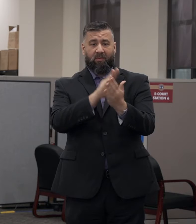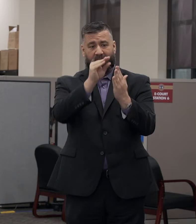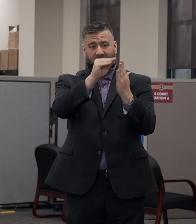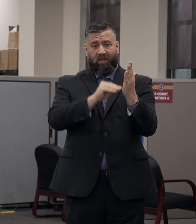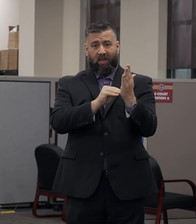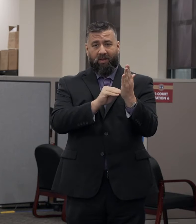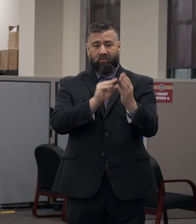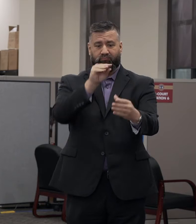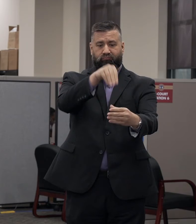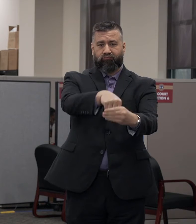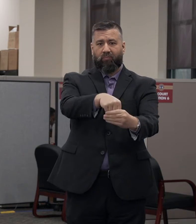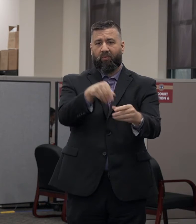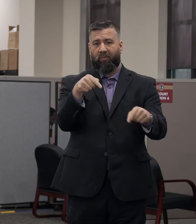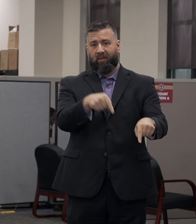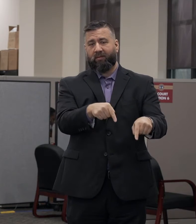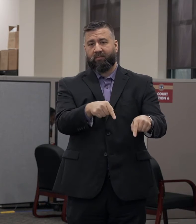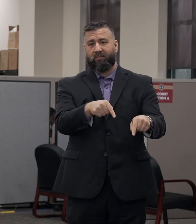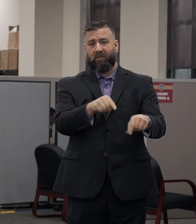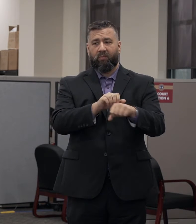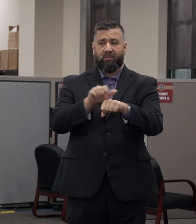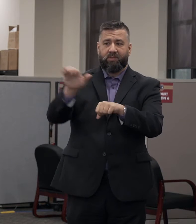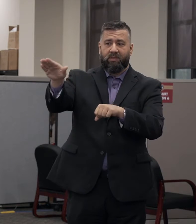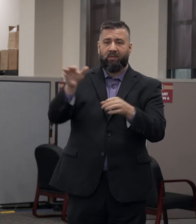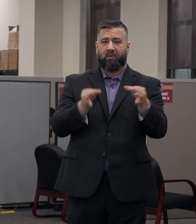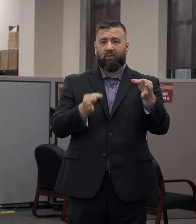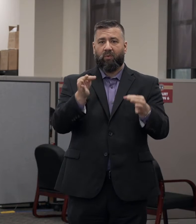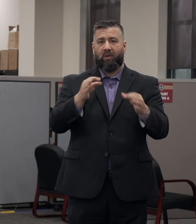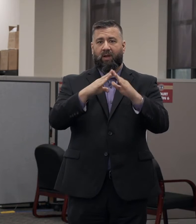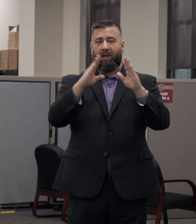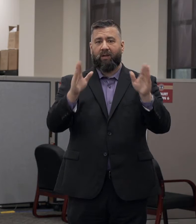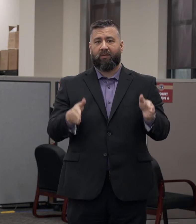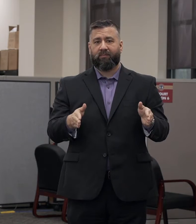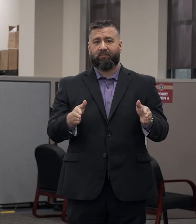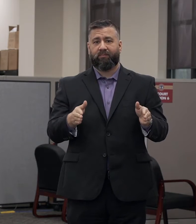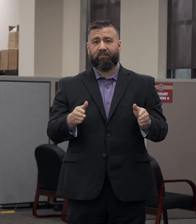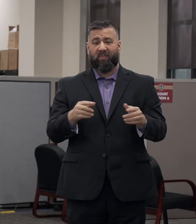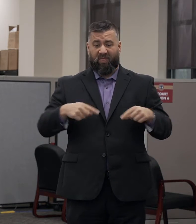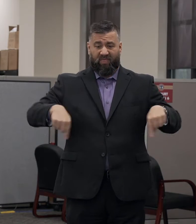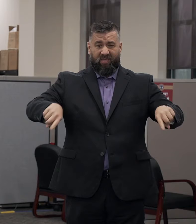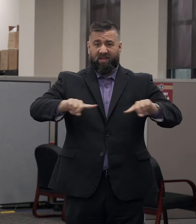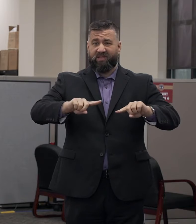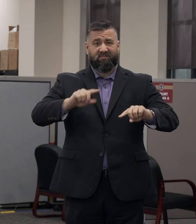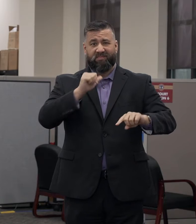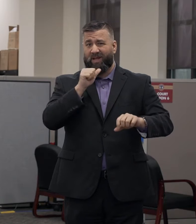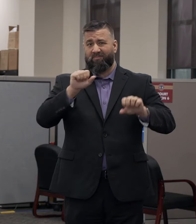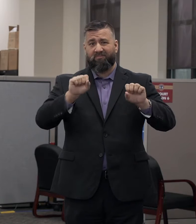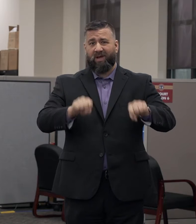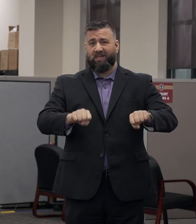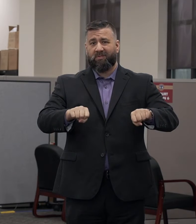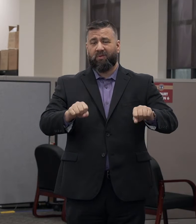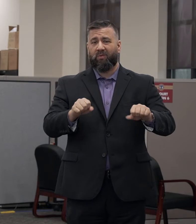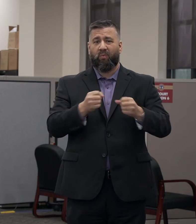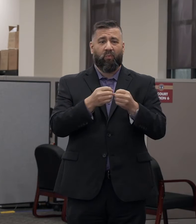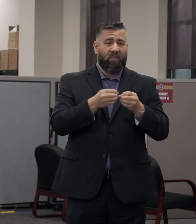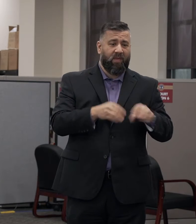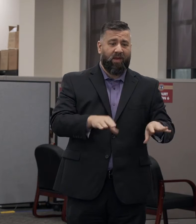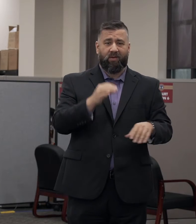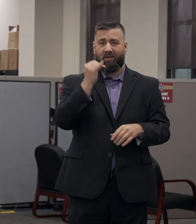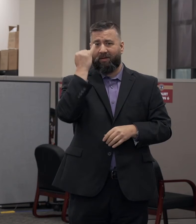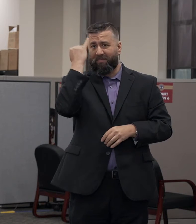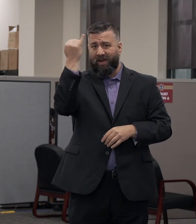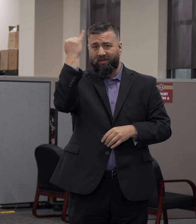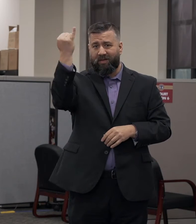the necessary folks at the courthouse. None of this would be possible without the imagination and